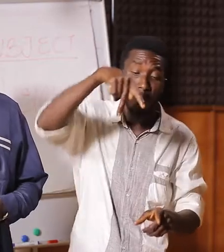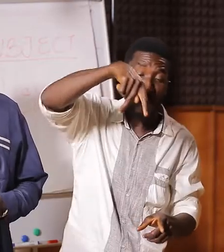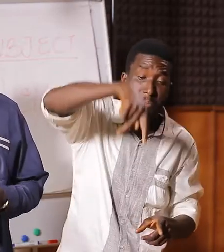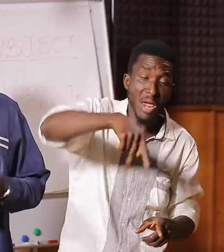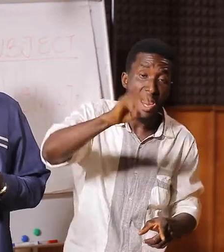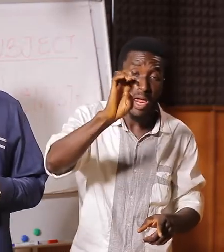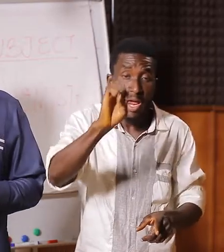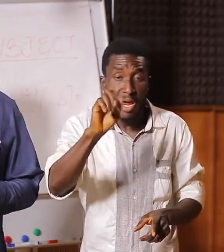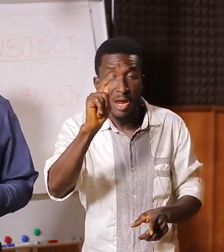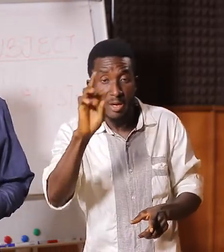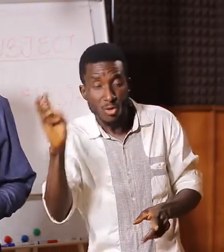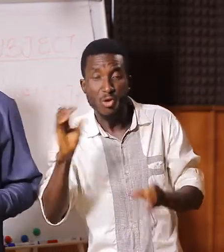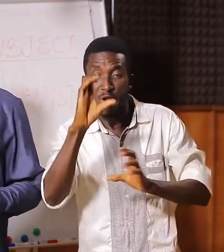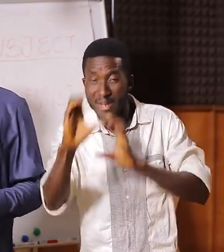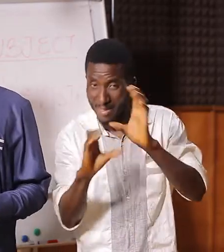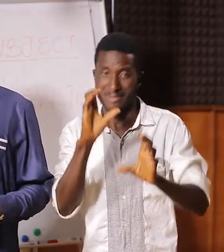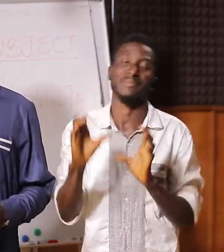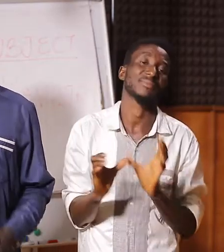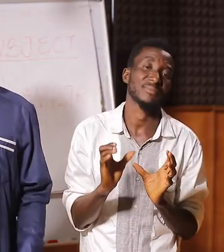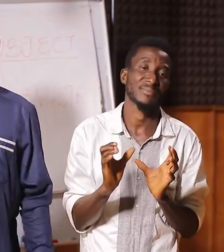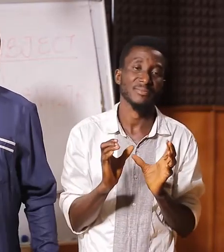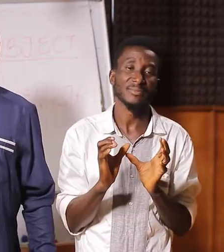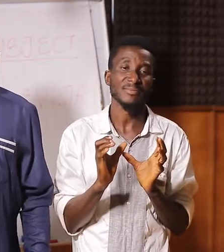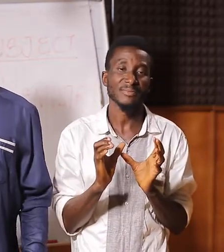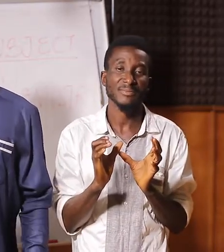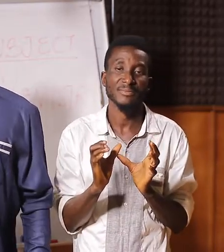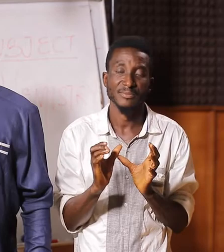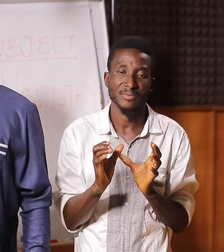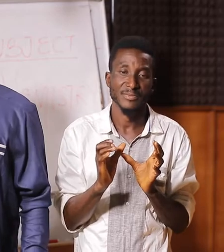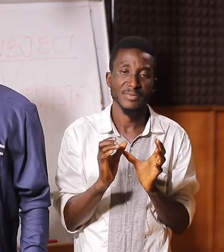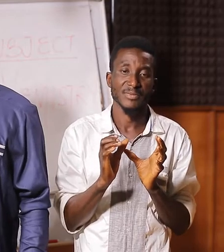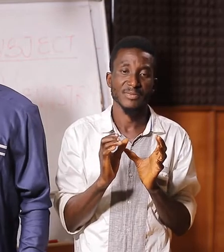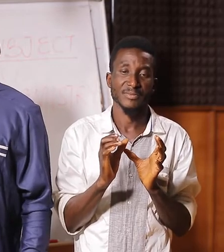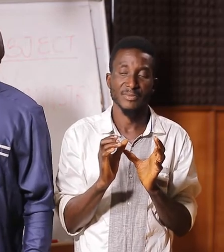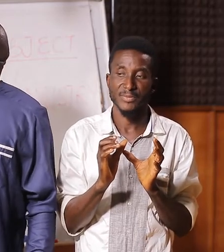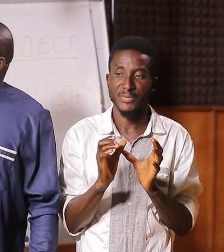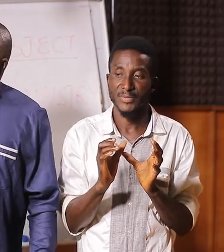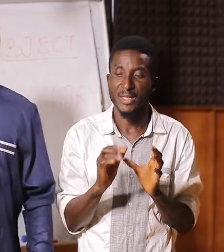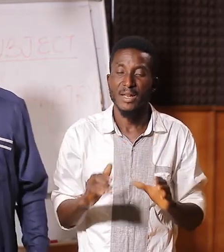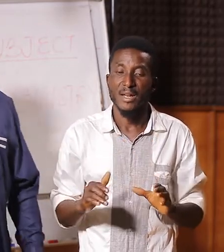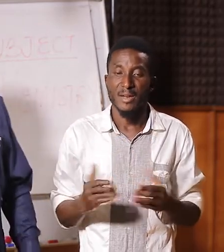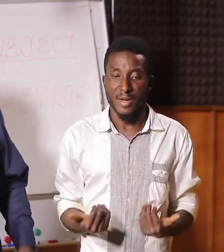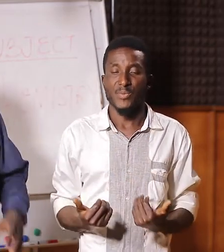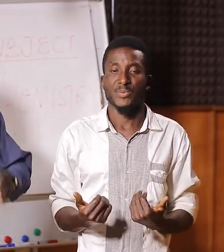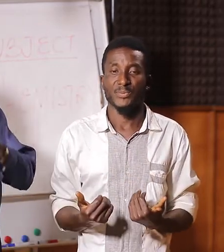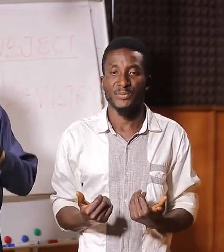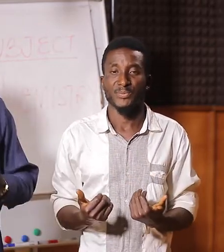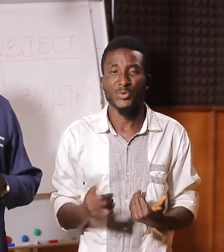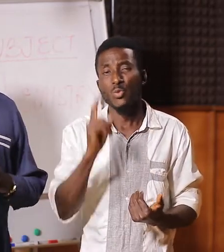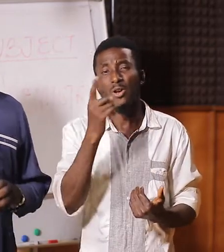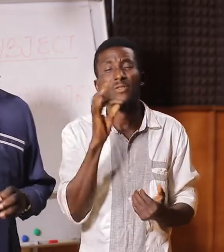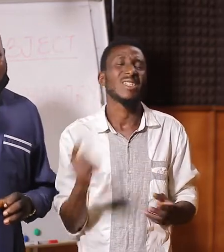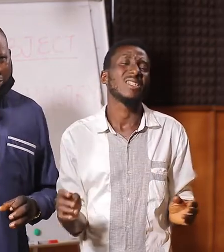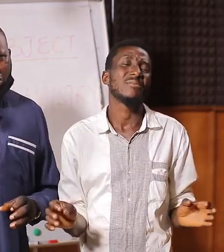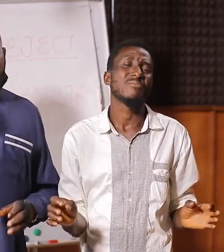that are gotten from the redistillation of some of these petroleum products. However, one of the